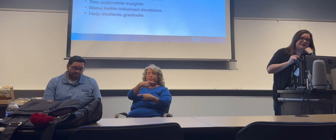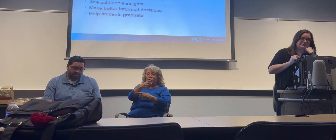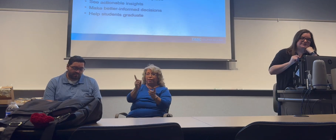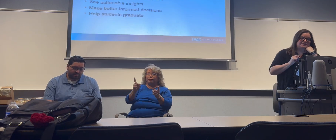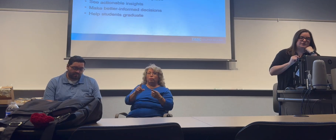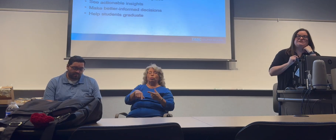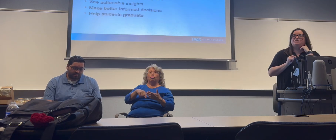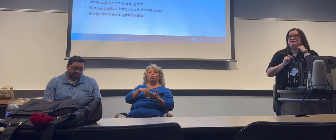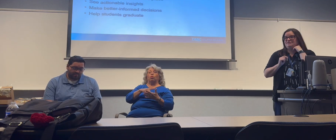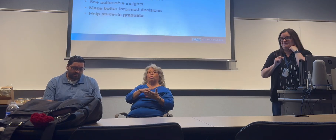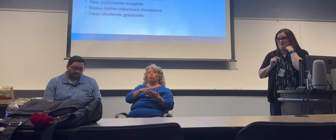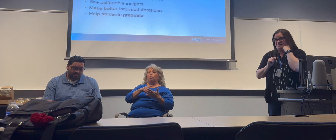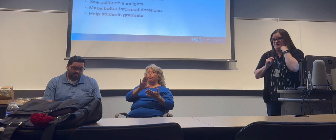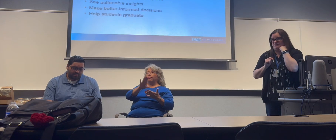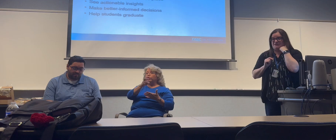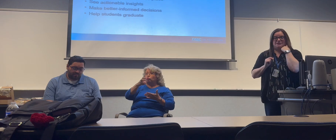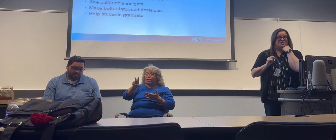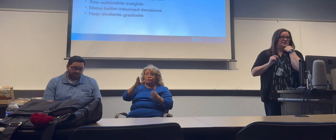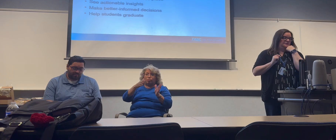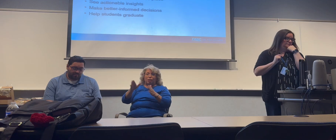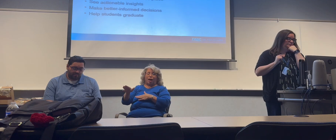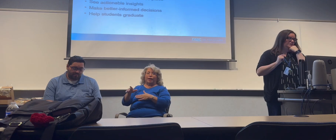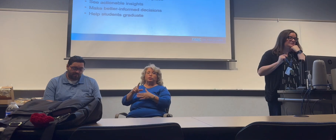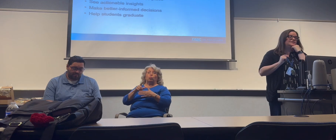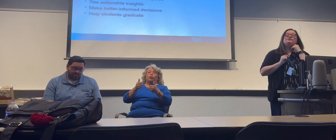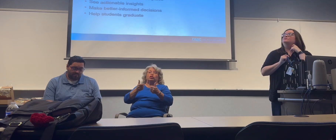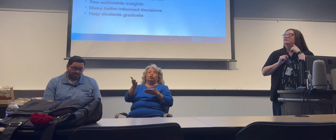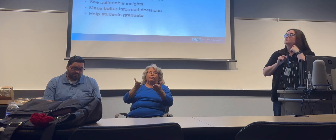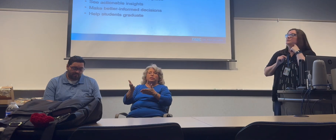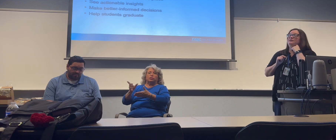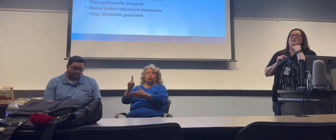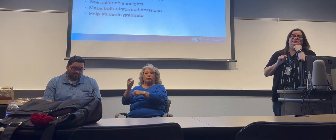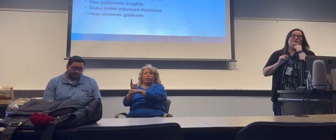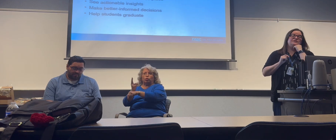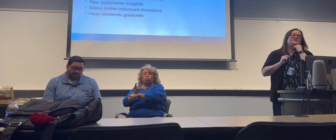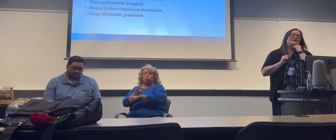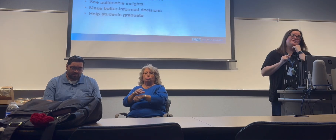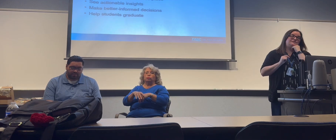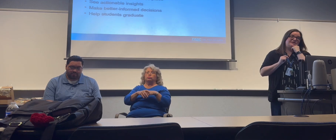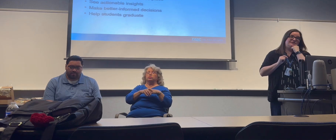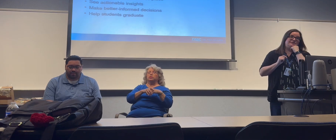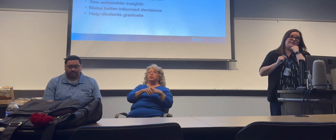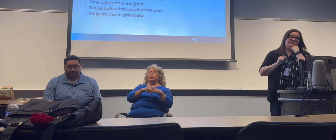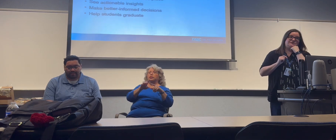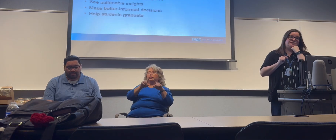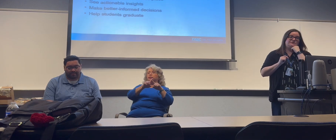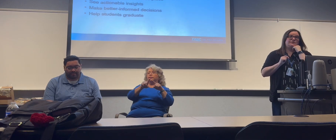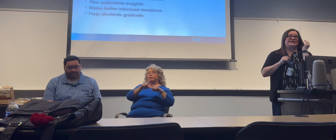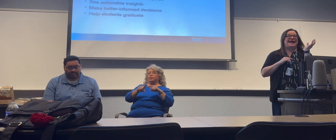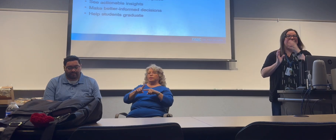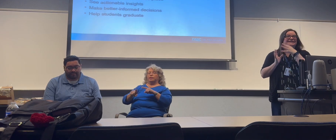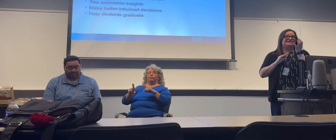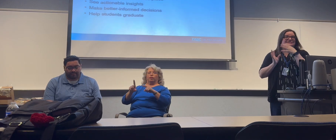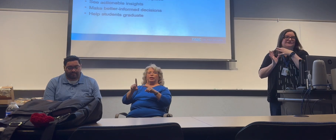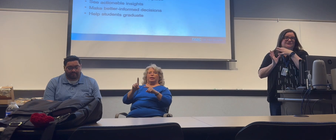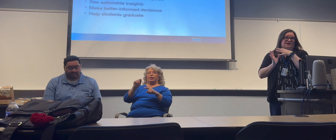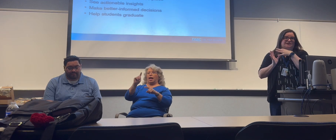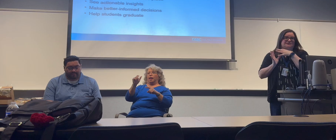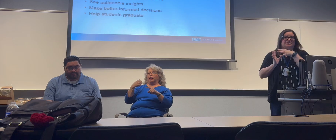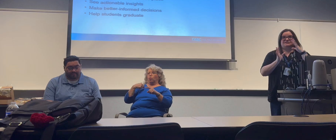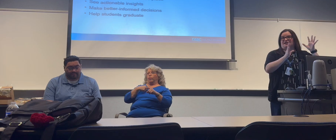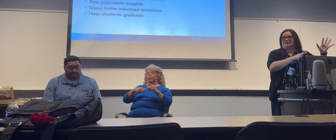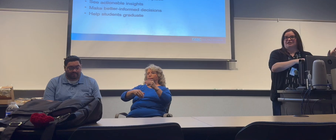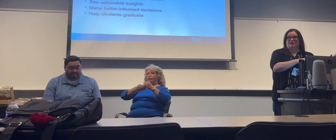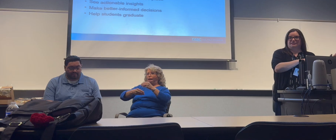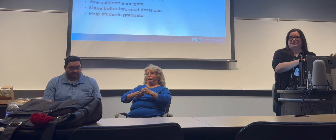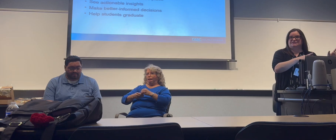transfer plans? What services are they using? There's different things different types of data about students we can add into Civitas